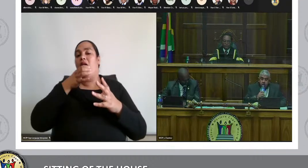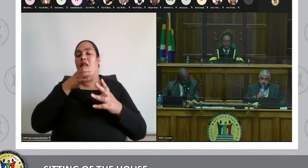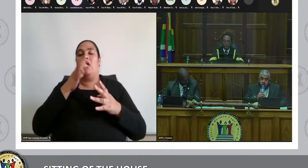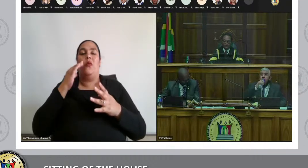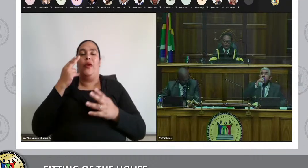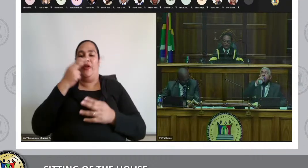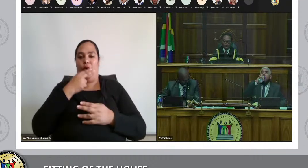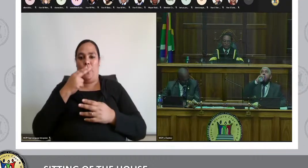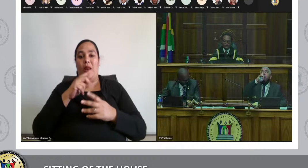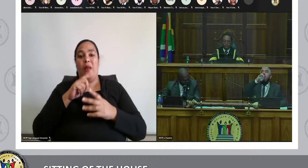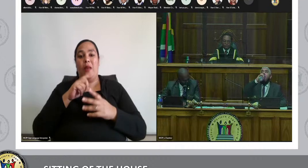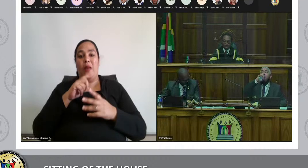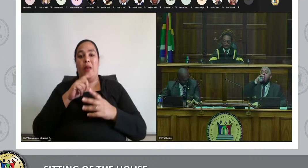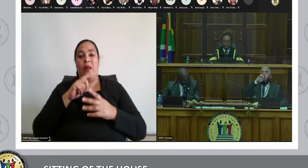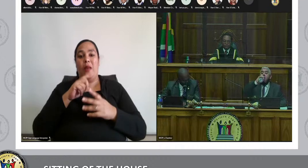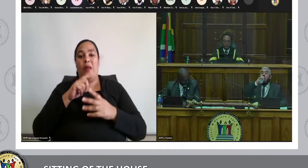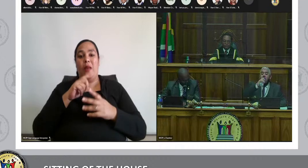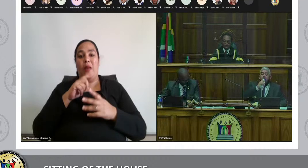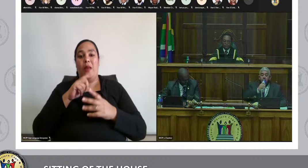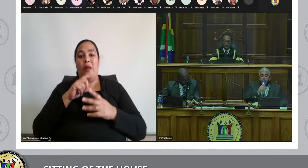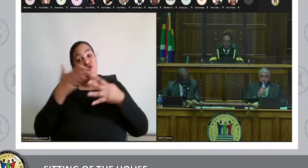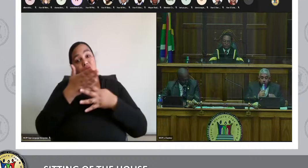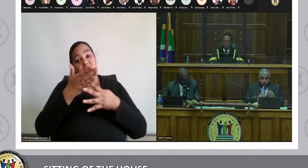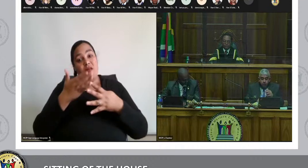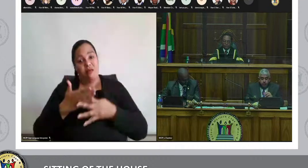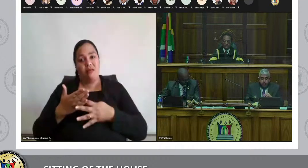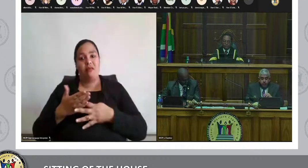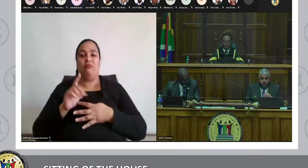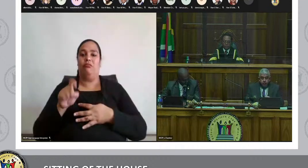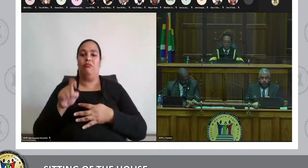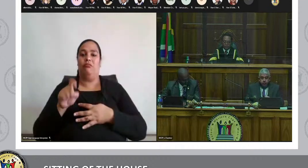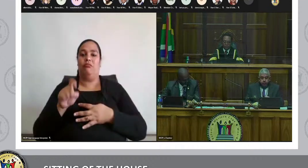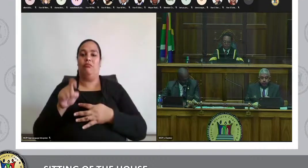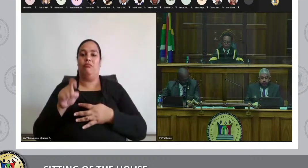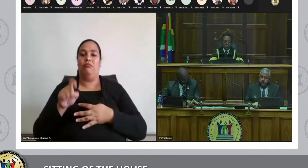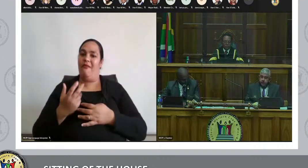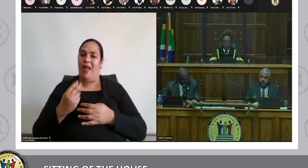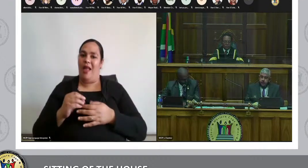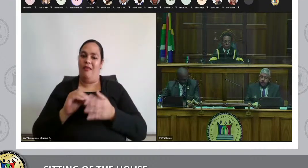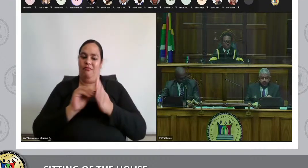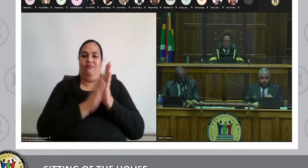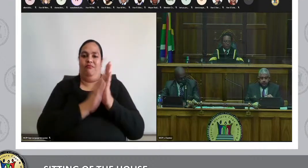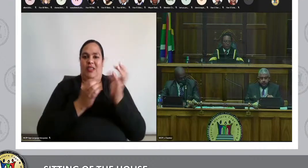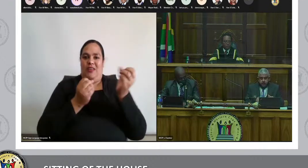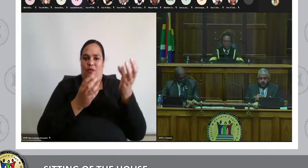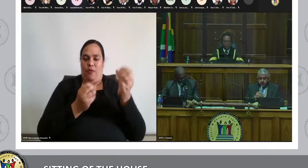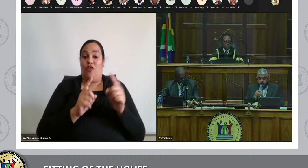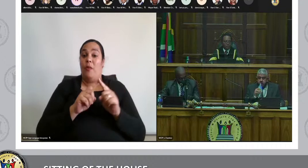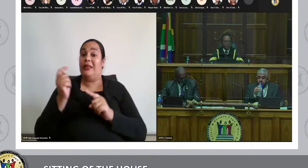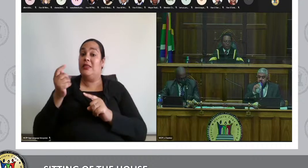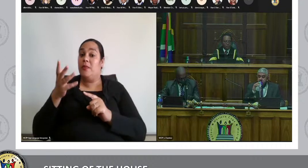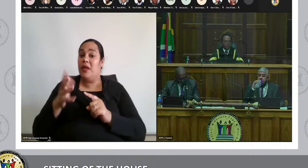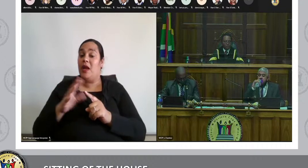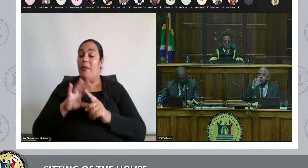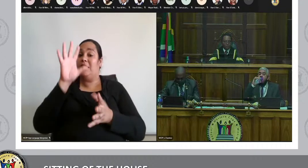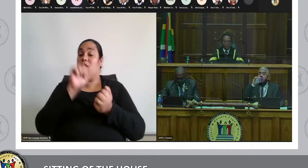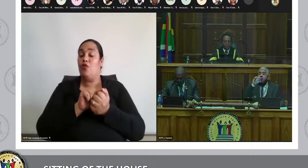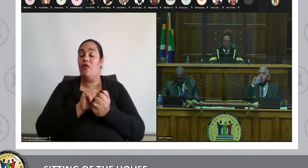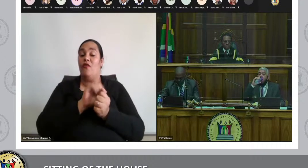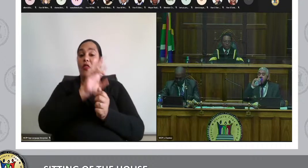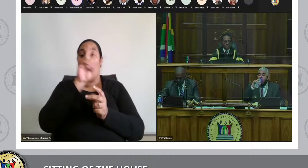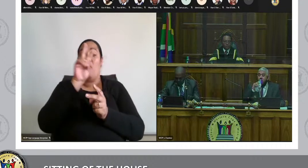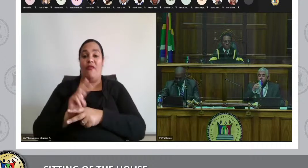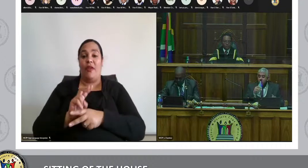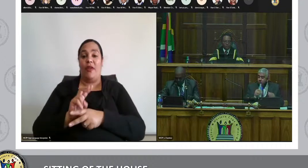example. Every intervention should be and is data-driven. Speaker, in summary of the overview, in